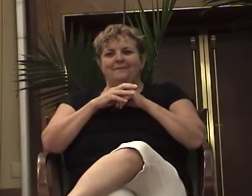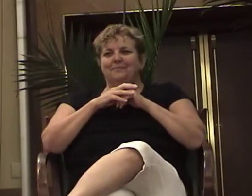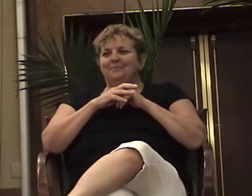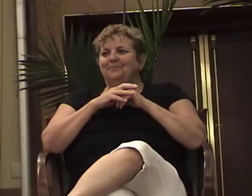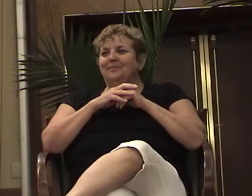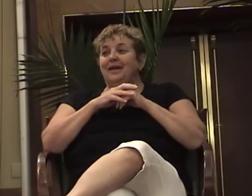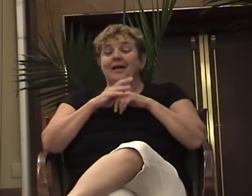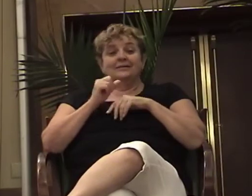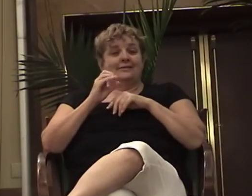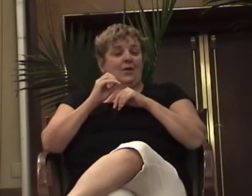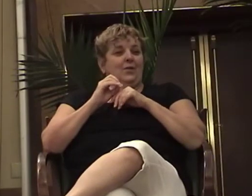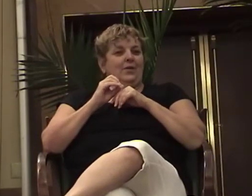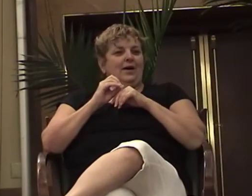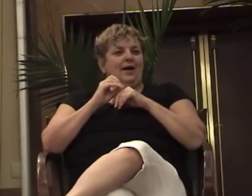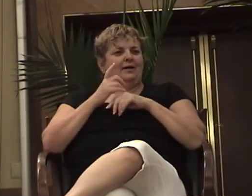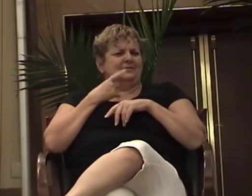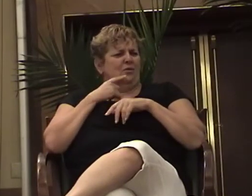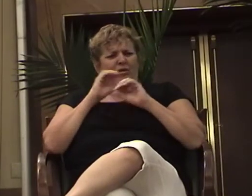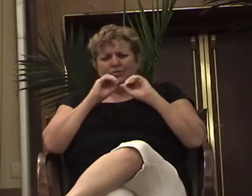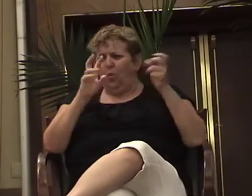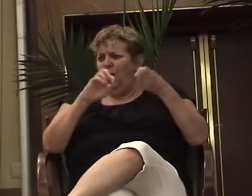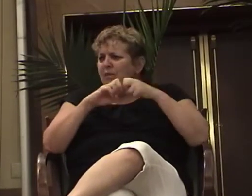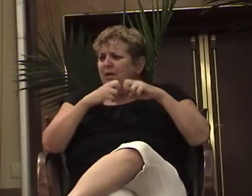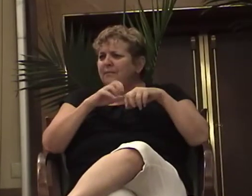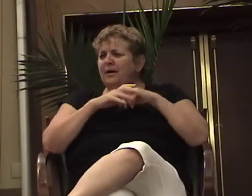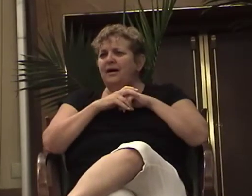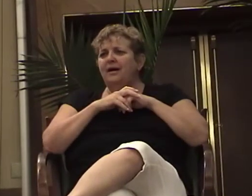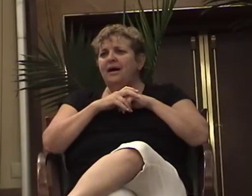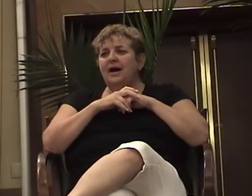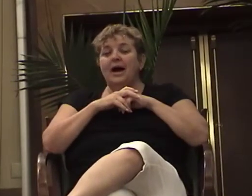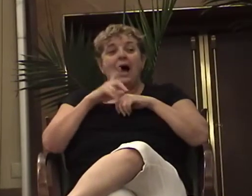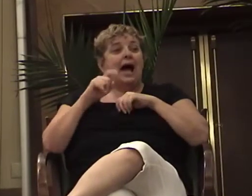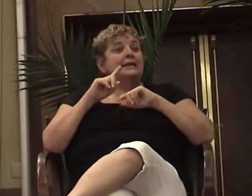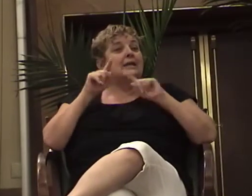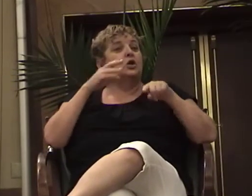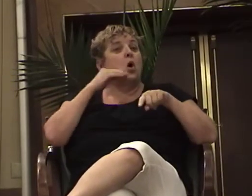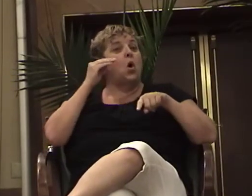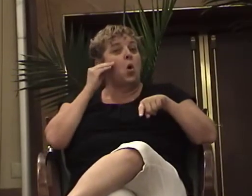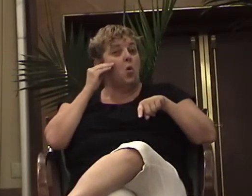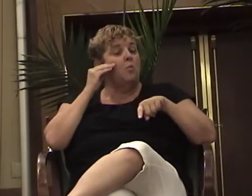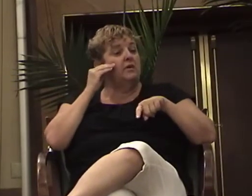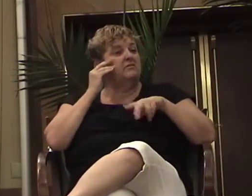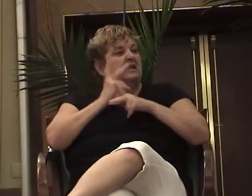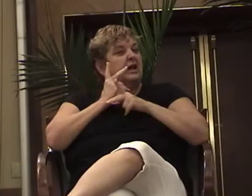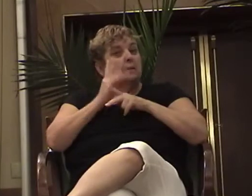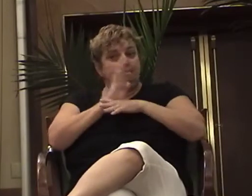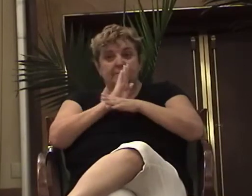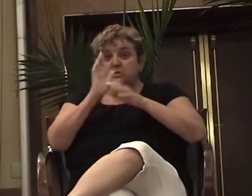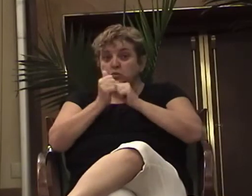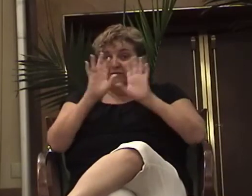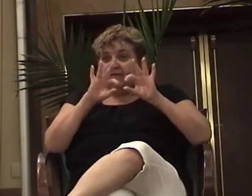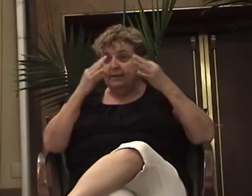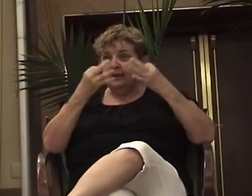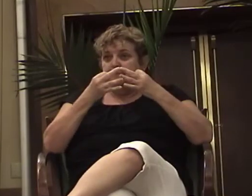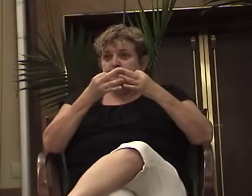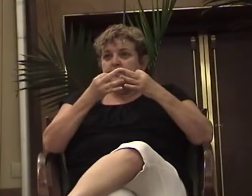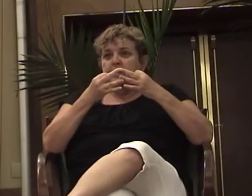So I tell him, "No problem. I just need to go home and settle things up with my family." And so I go home and I call a family meeting,